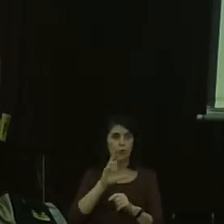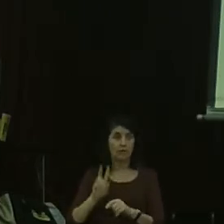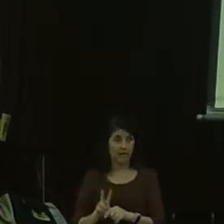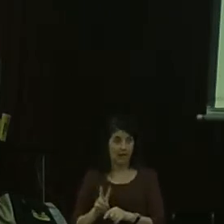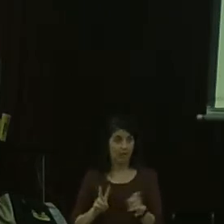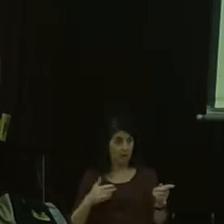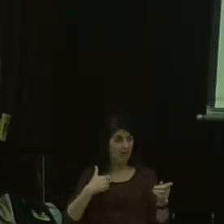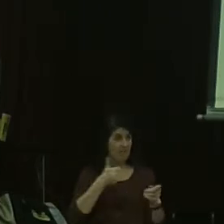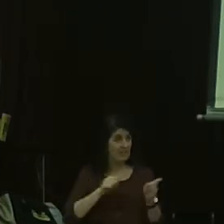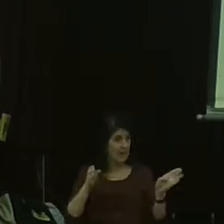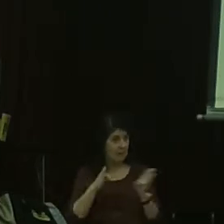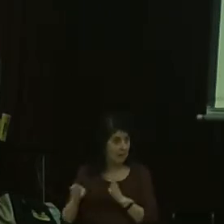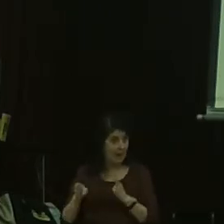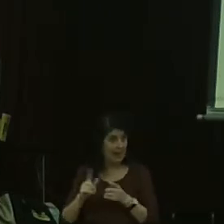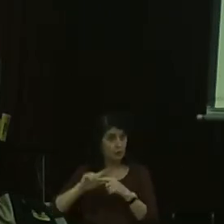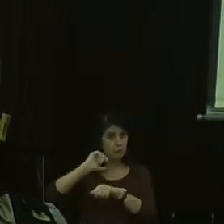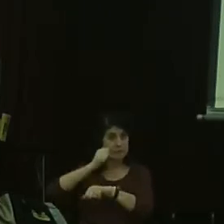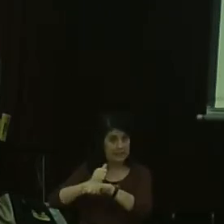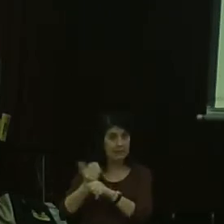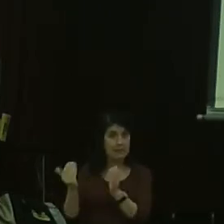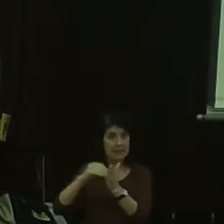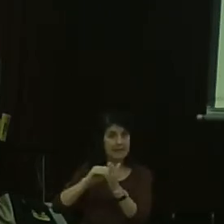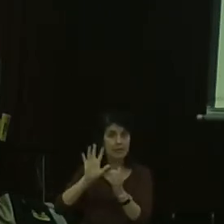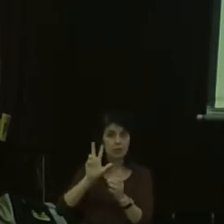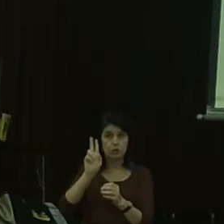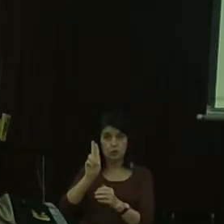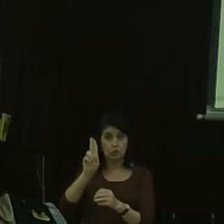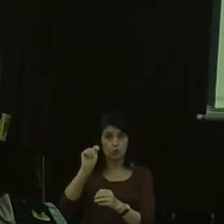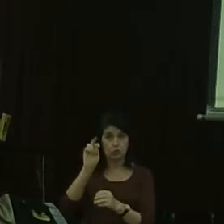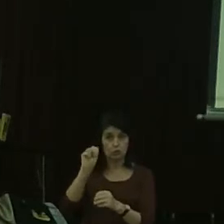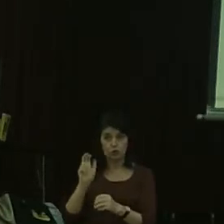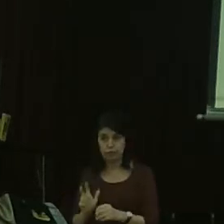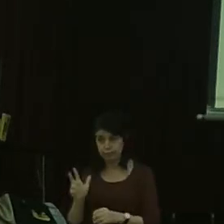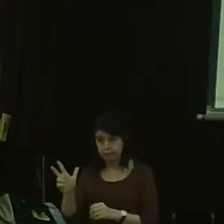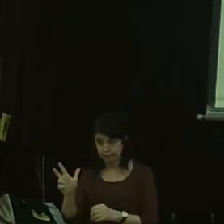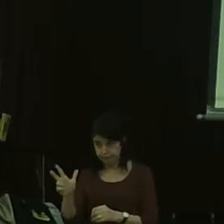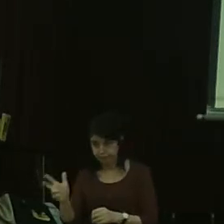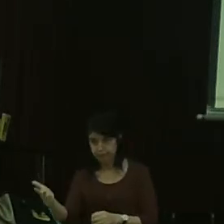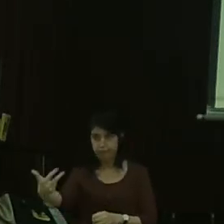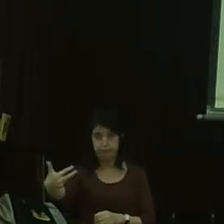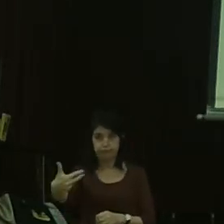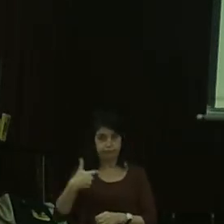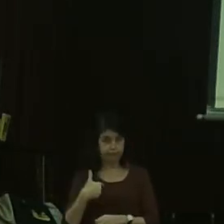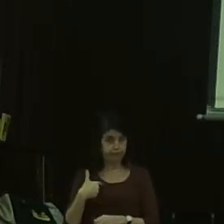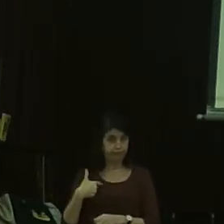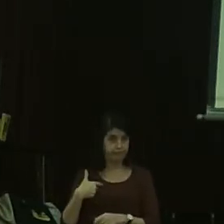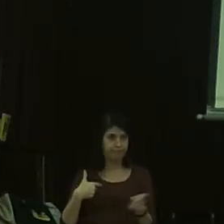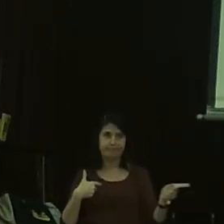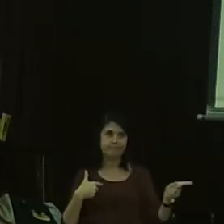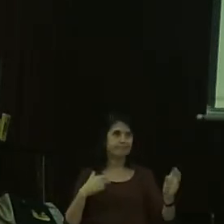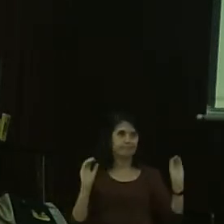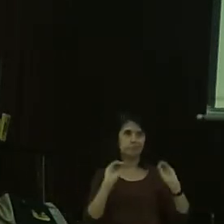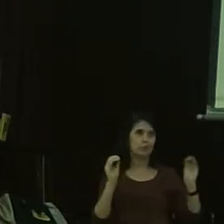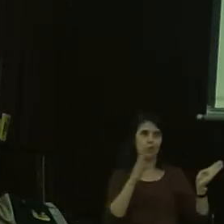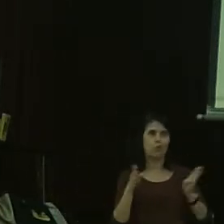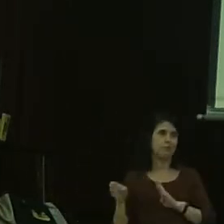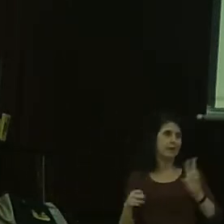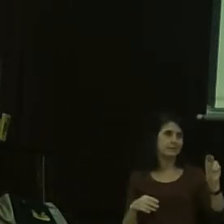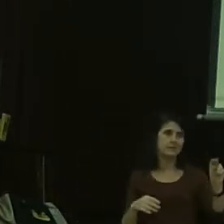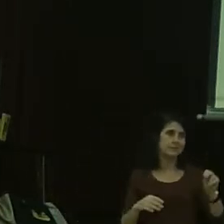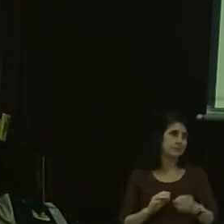Is there any plan to return that? Not to my knowledge, unless the city has knowledge of that. No.